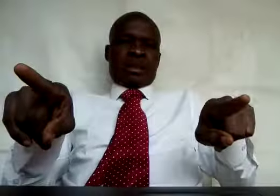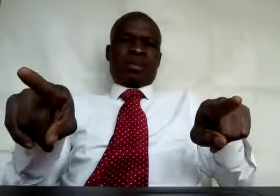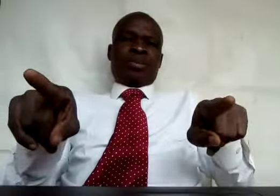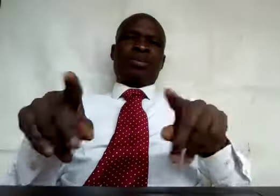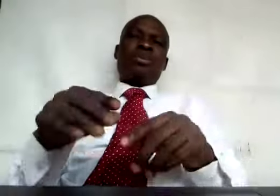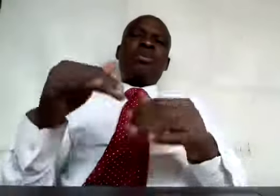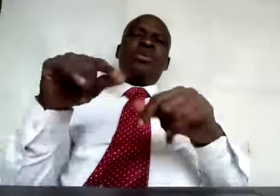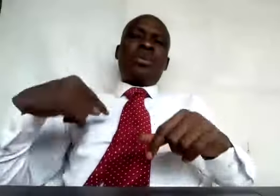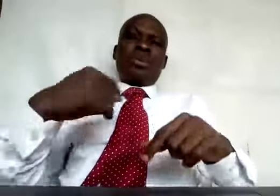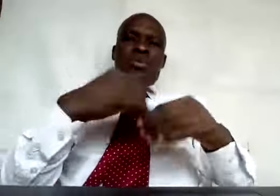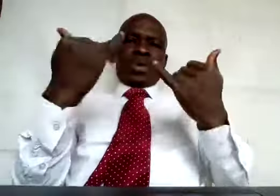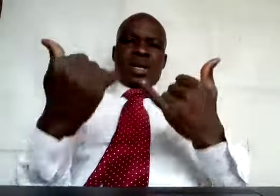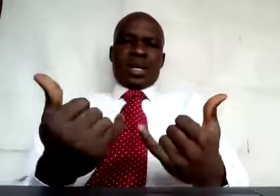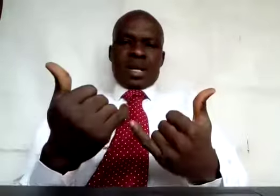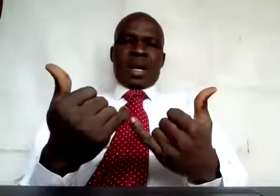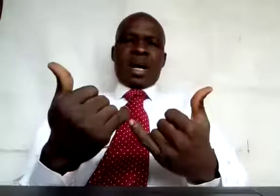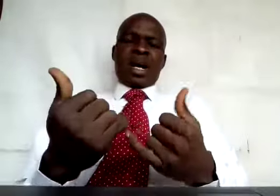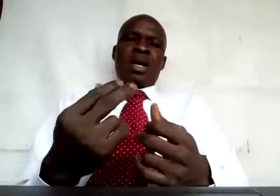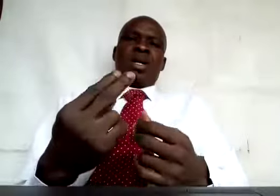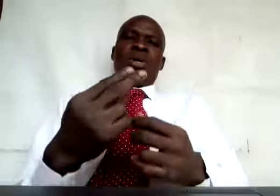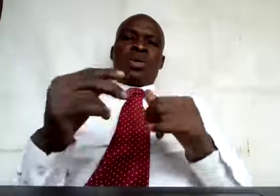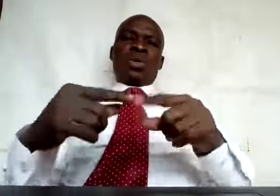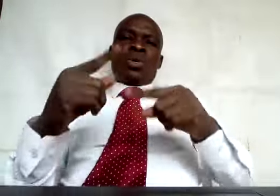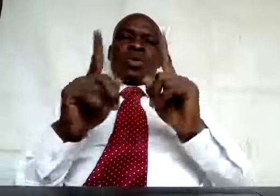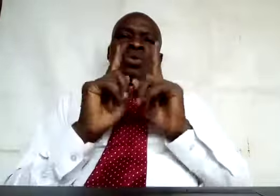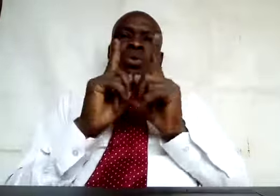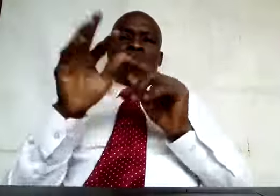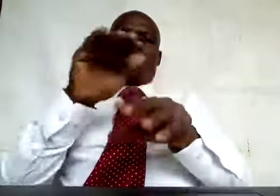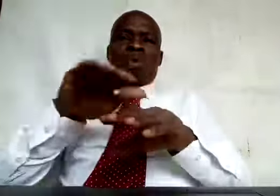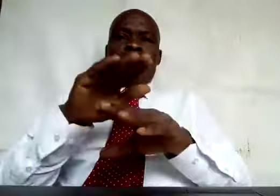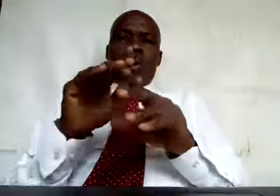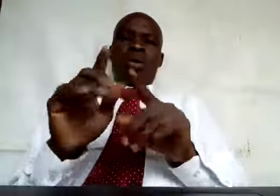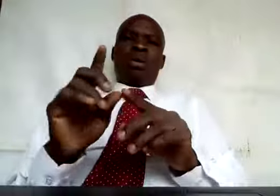We will now analyze uses of metals. Let's go on a short break.